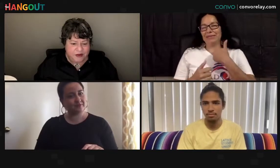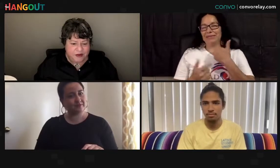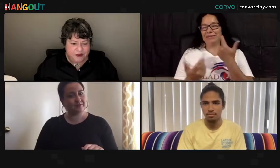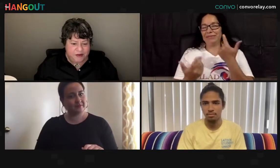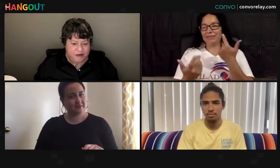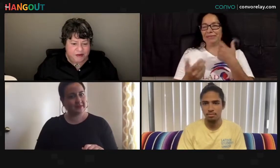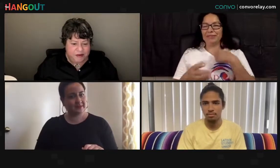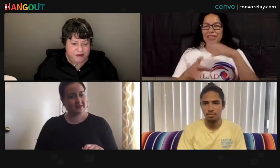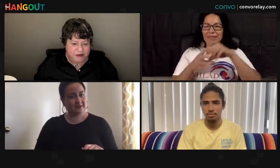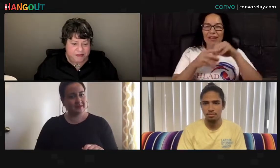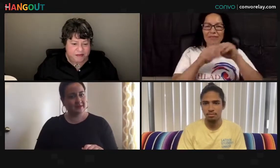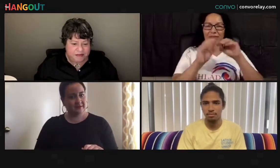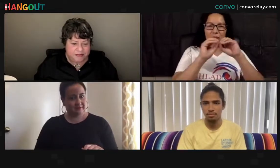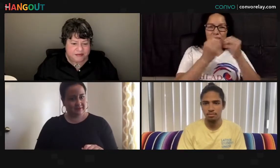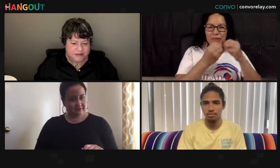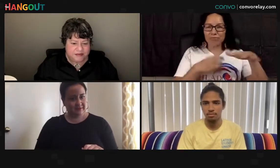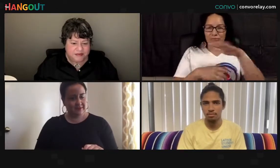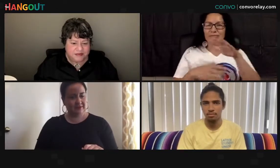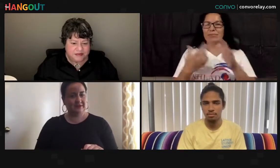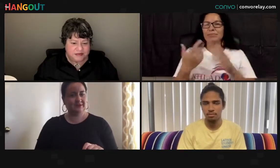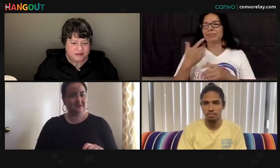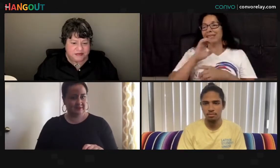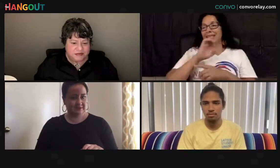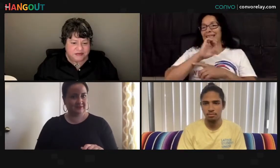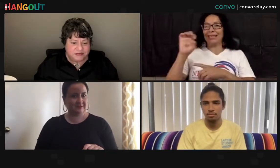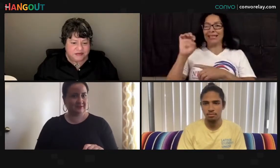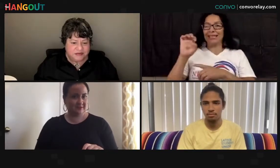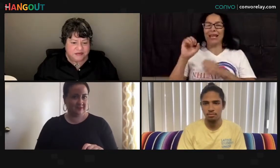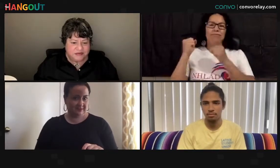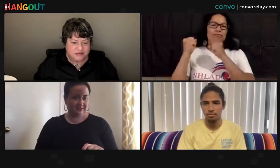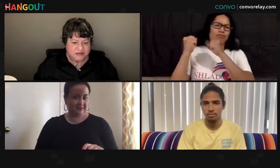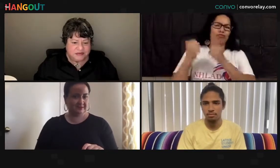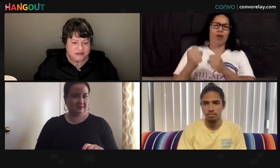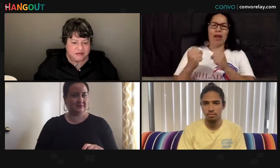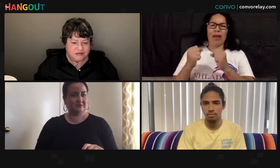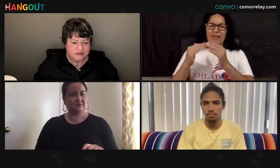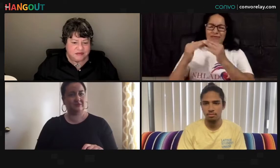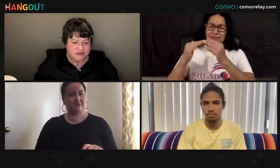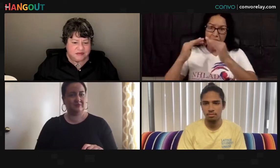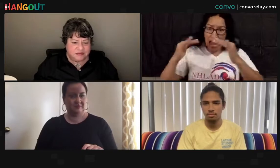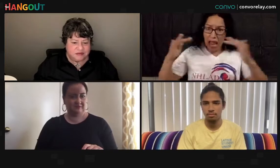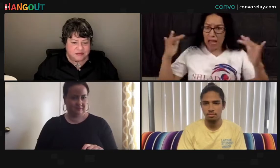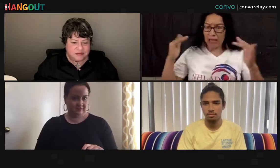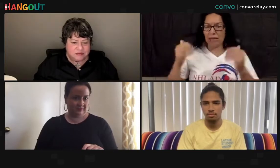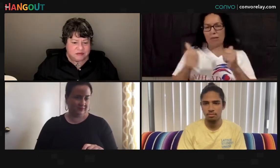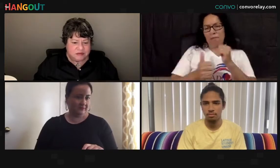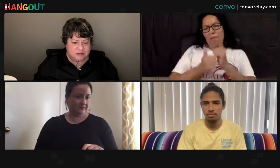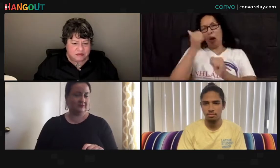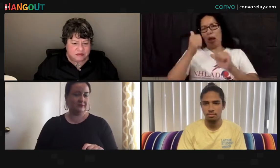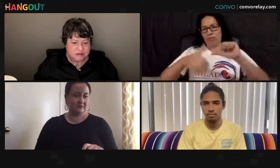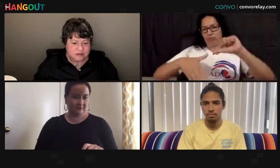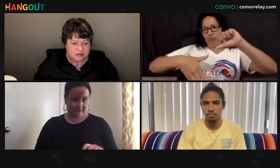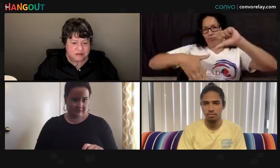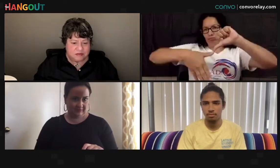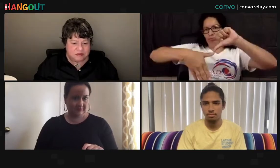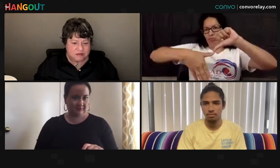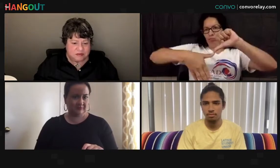Yeah, this is Palona. I just wanted to add I'm involved in a lot of organizations out there, and on the East Coast, there's a lot of diversity out